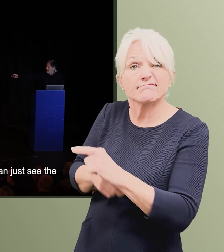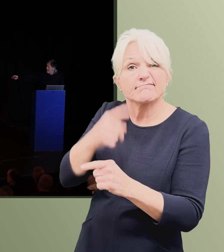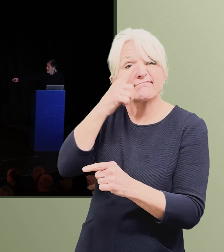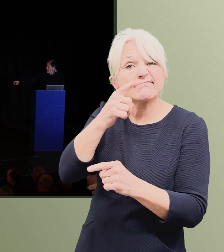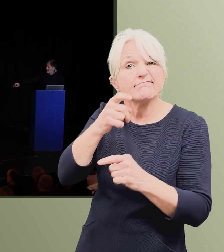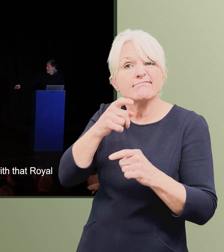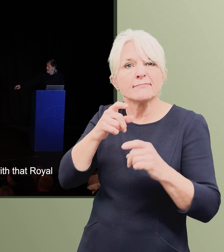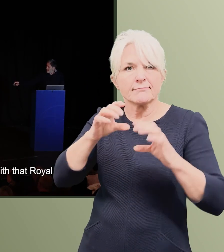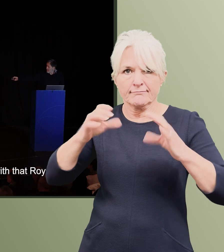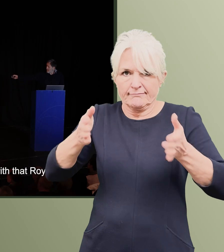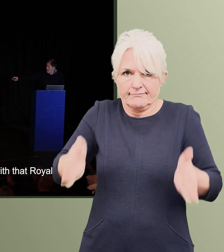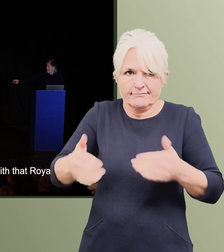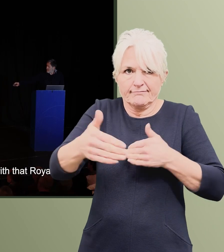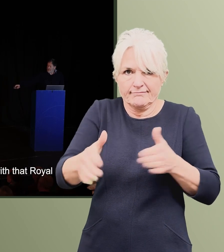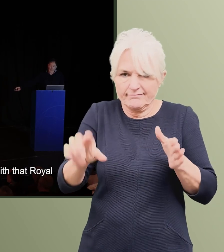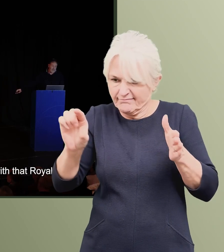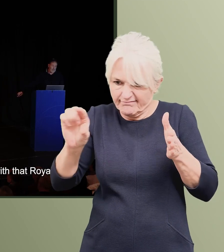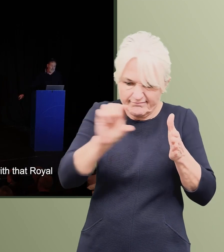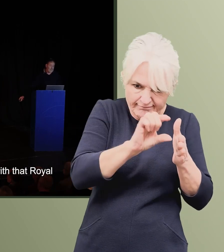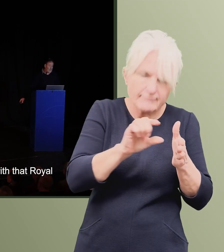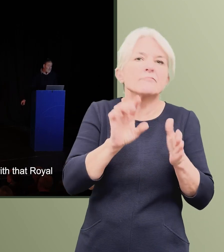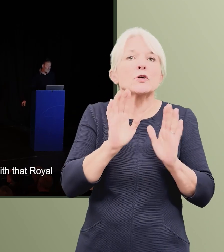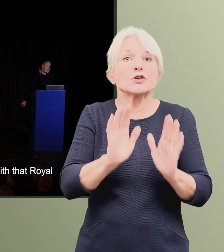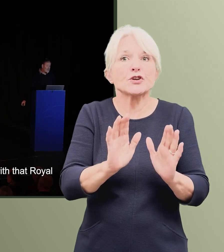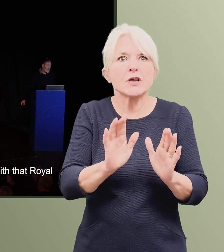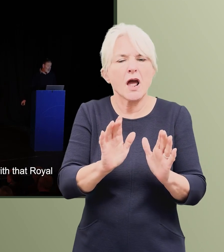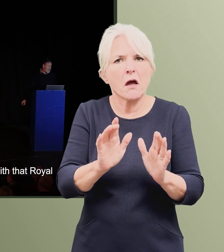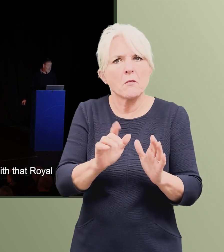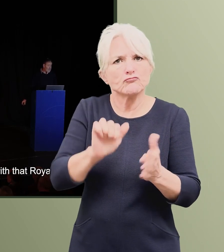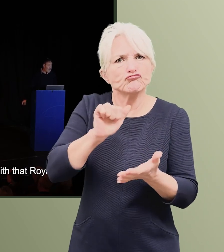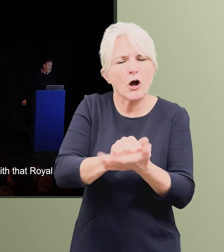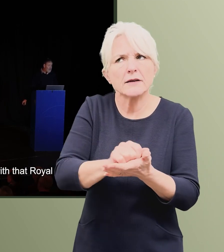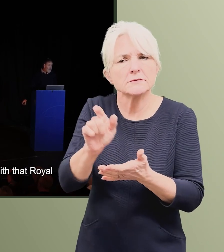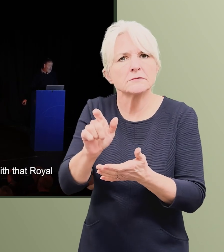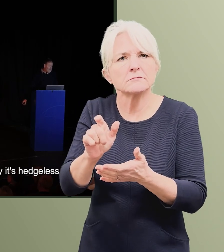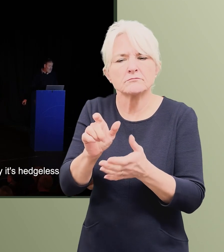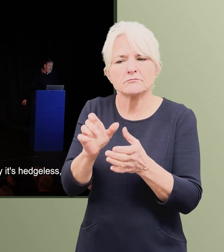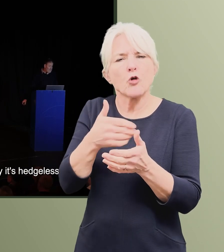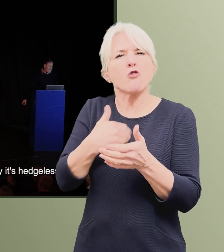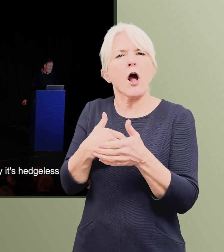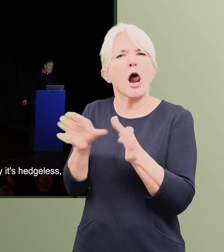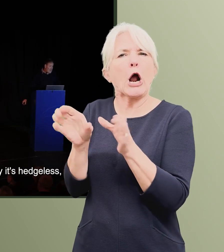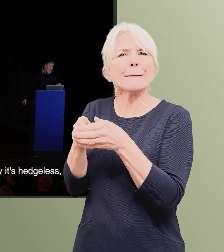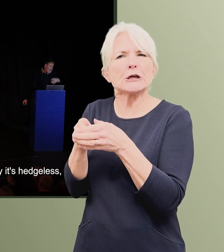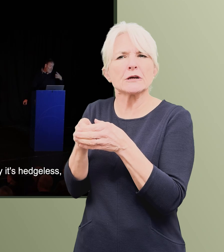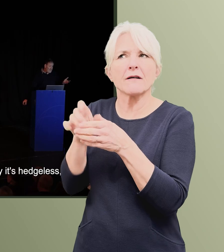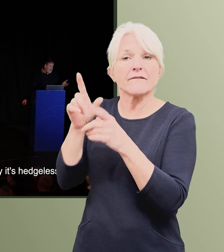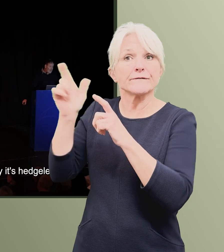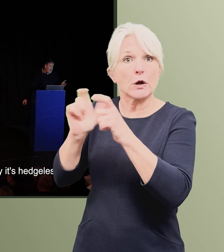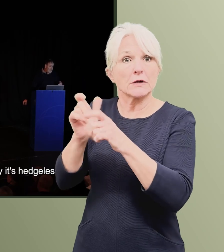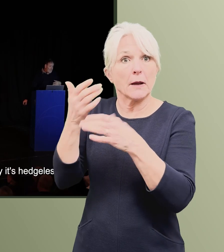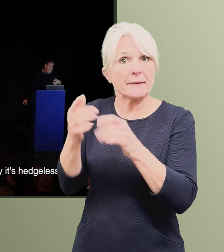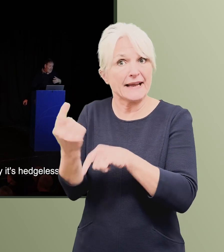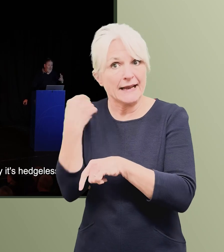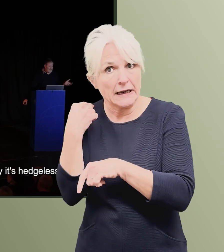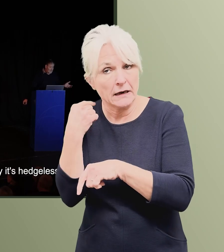down here. So it's just what we wanted. So it fits in nicely with that Royal Commission aerial photograph of the site being ploughed. And if you go there